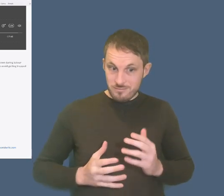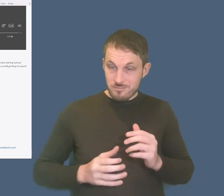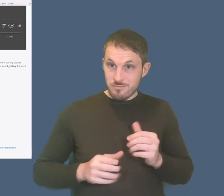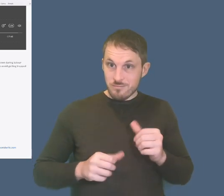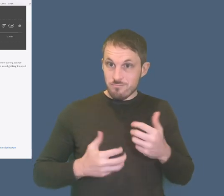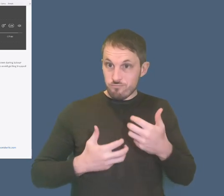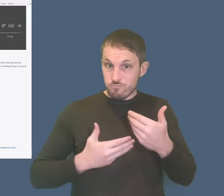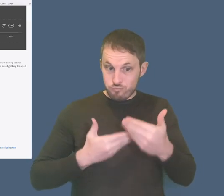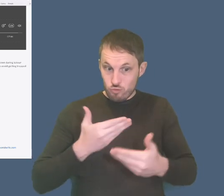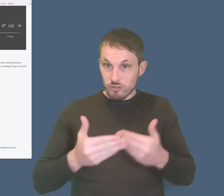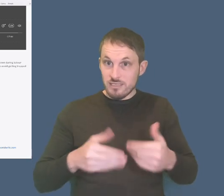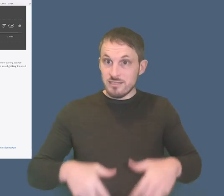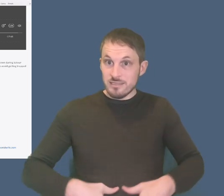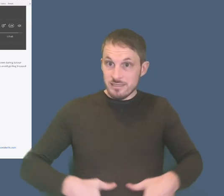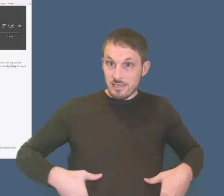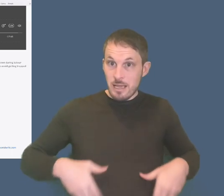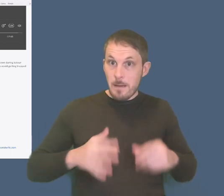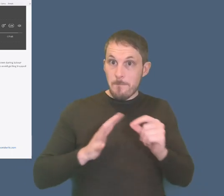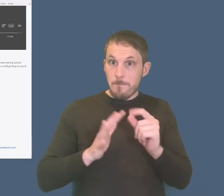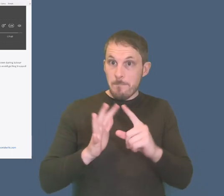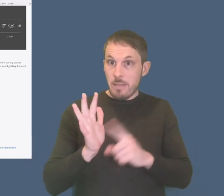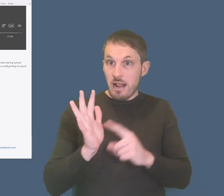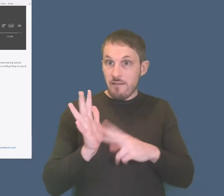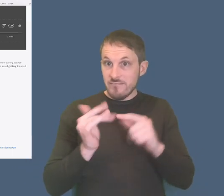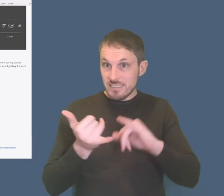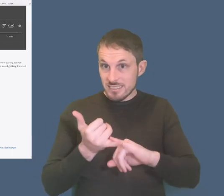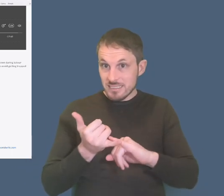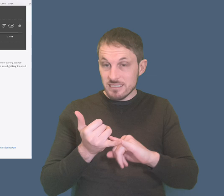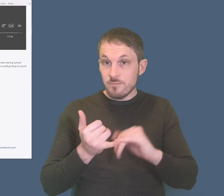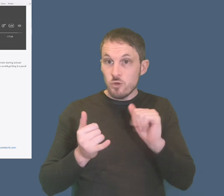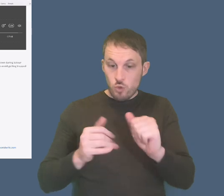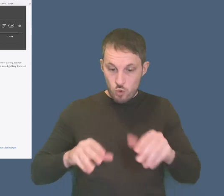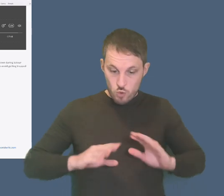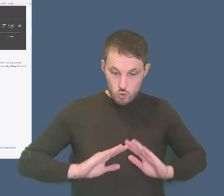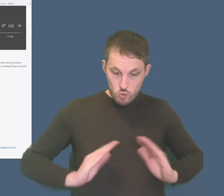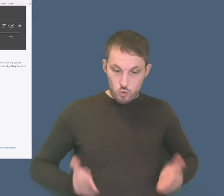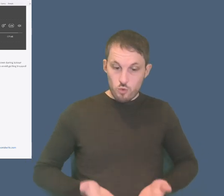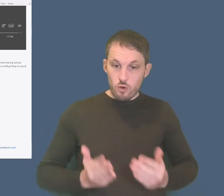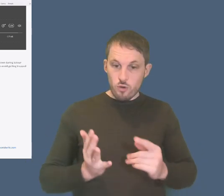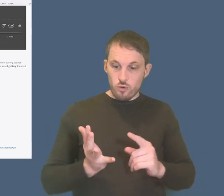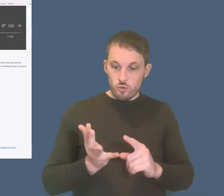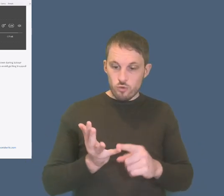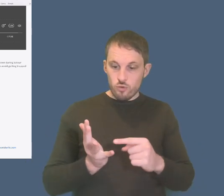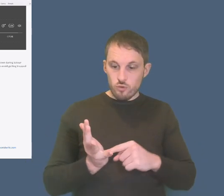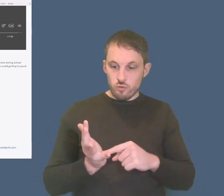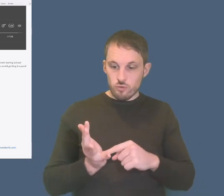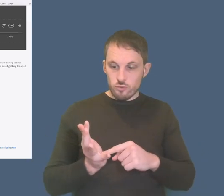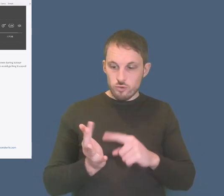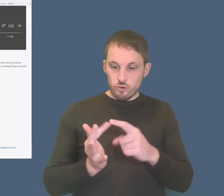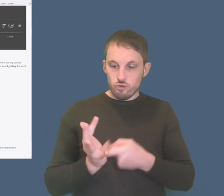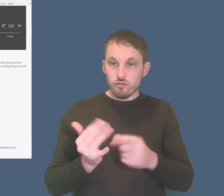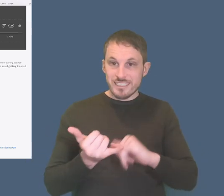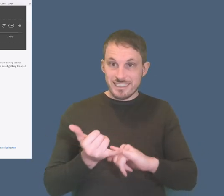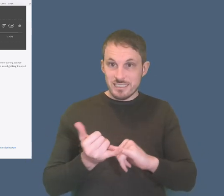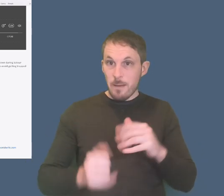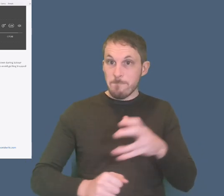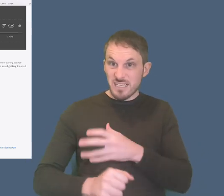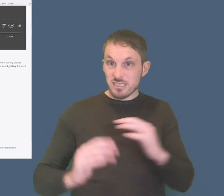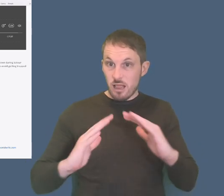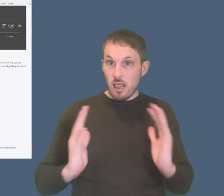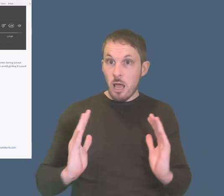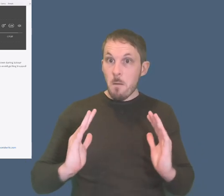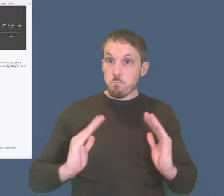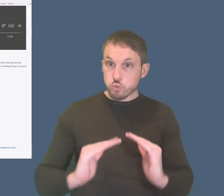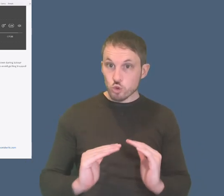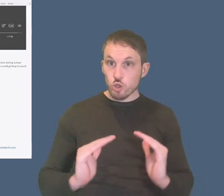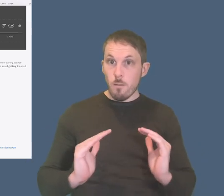and function of your pelvis, when you're in labour, your uterus, which is muscular, pushes your baby down and